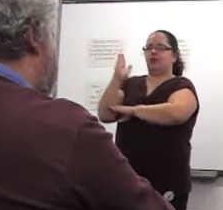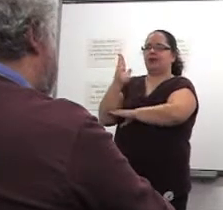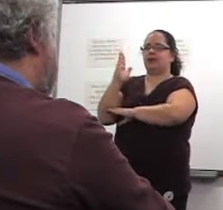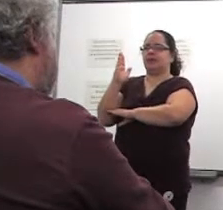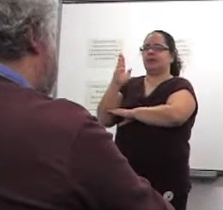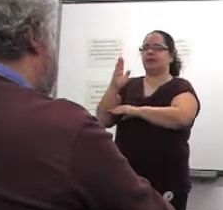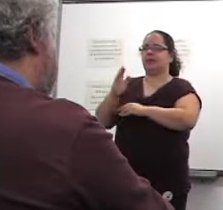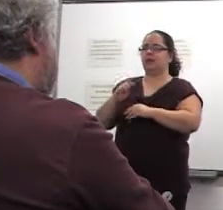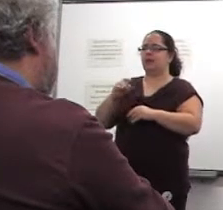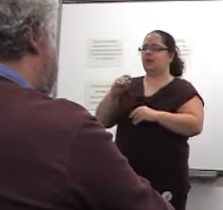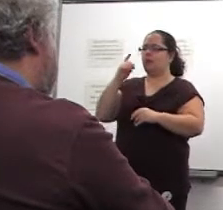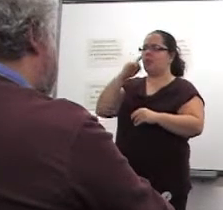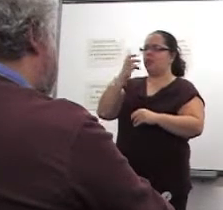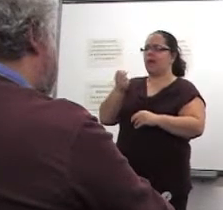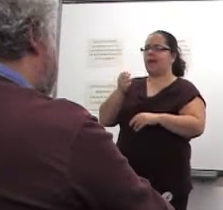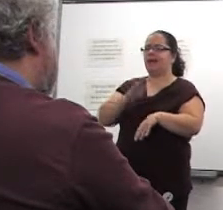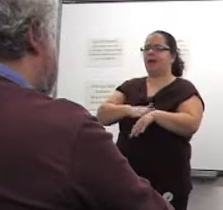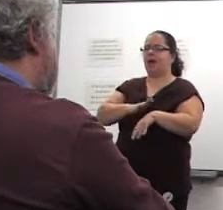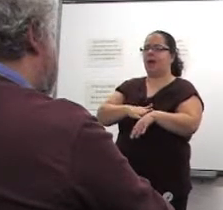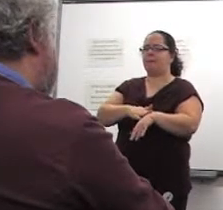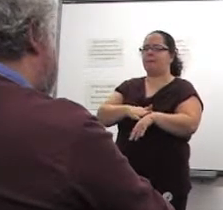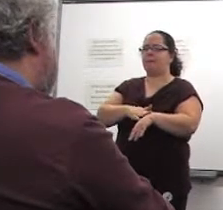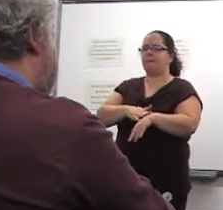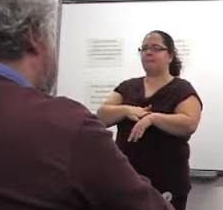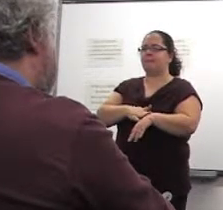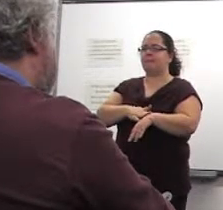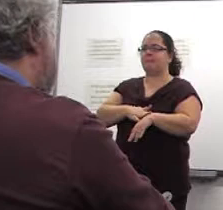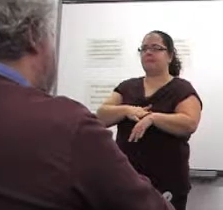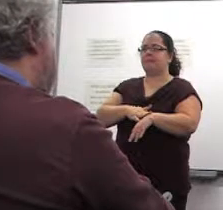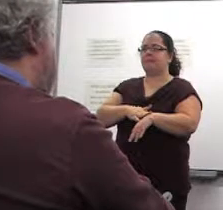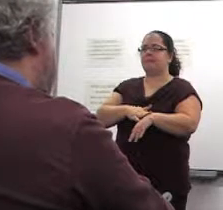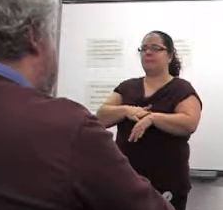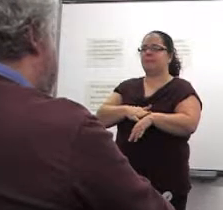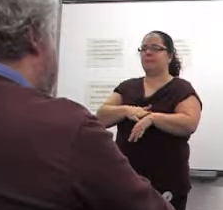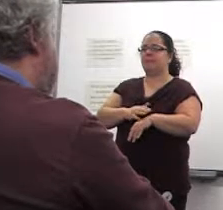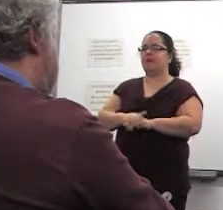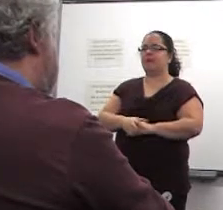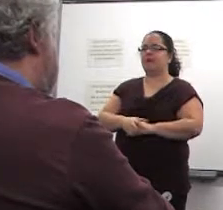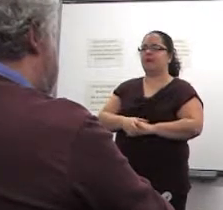"I thought I had time," she said, suddenly.